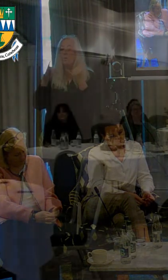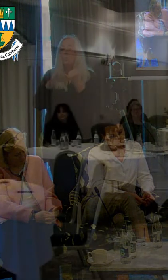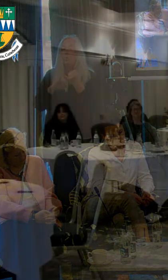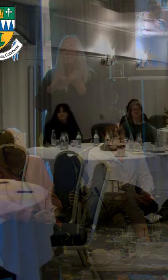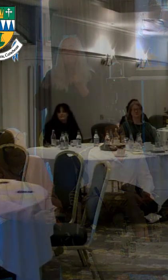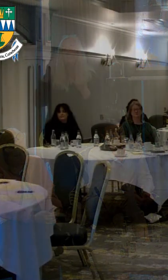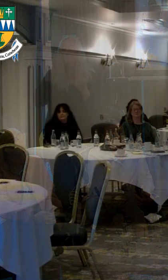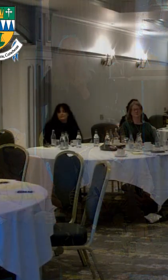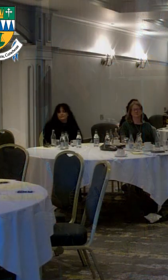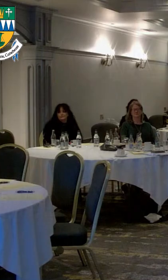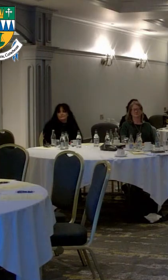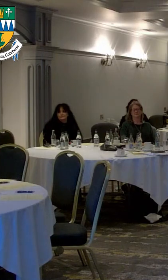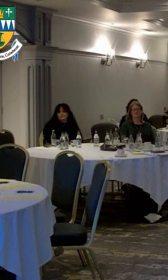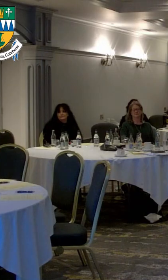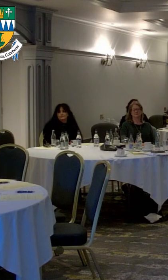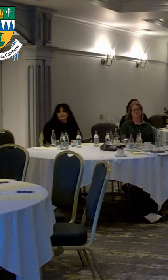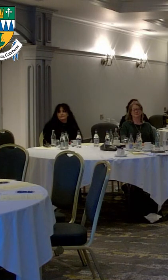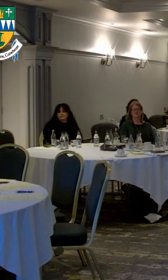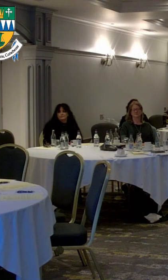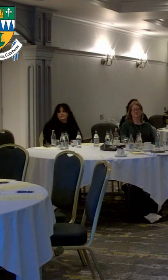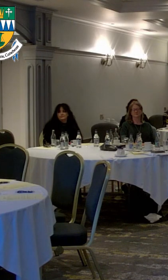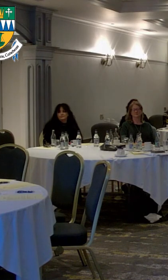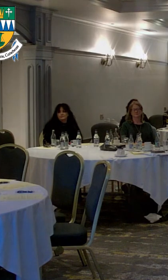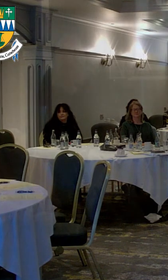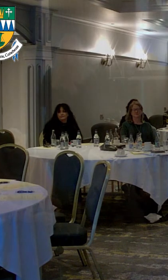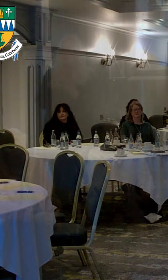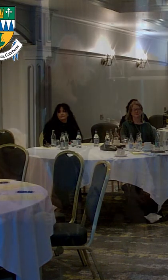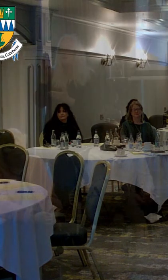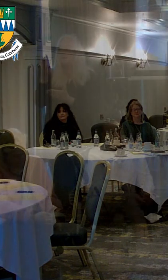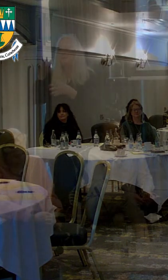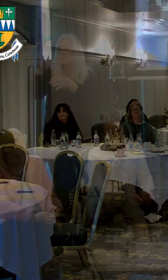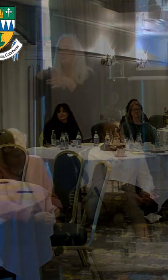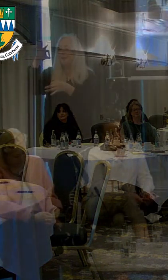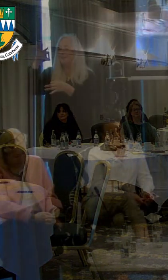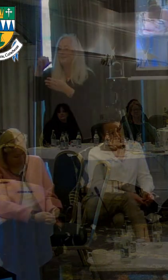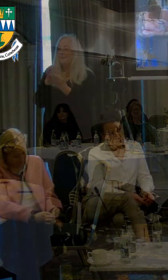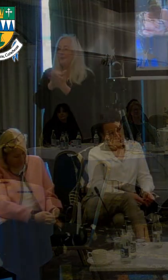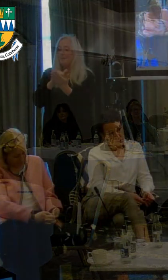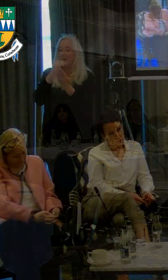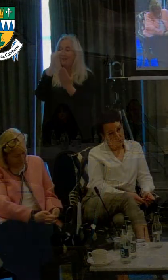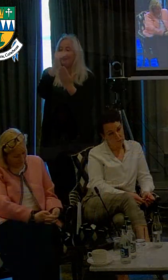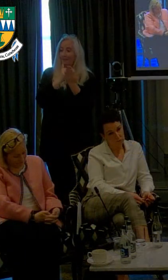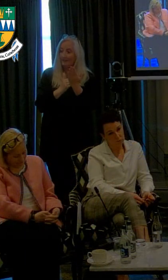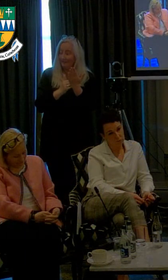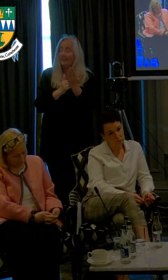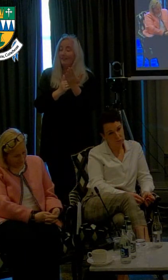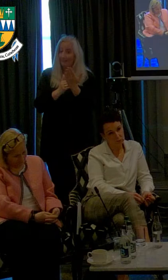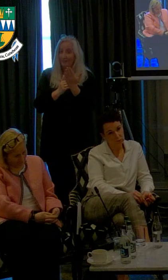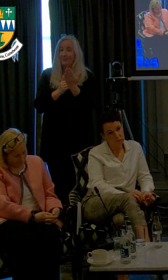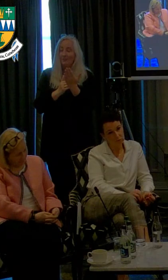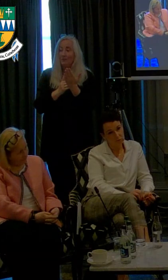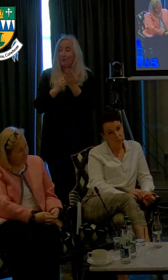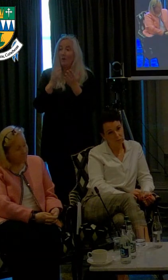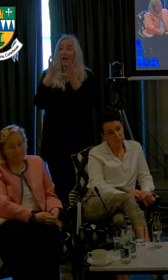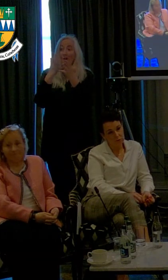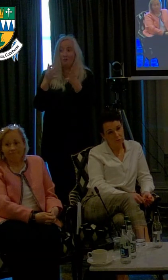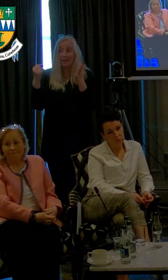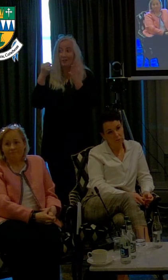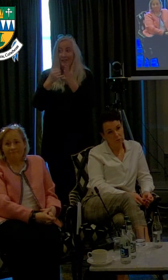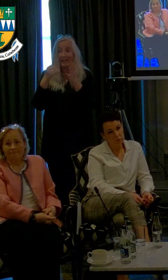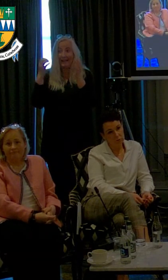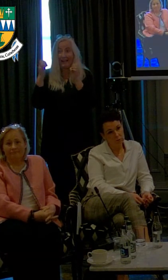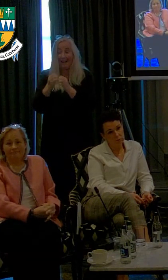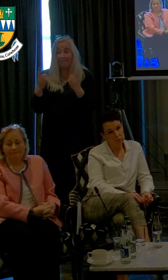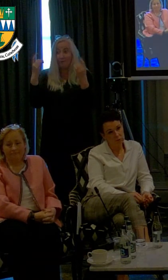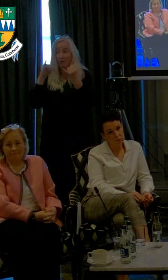name on a ballot paper as part of the democratic process. You know, it's a very brave thing to do, and I congratulate everyone that's involved